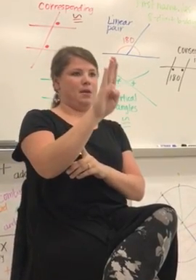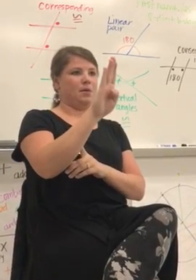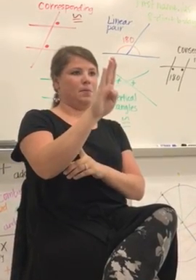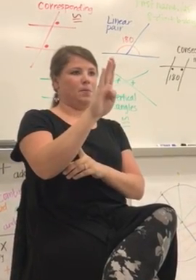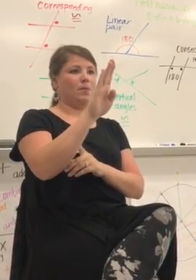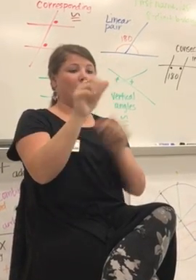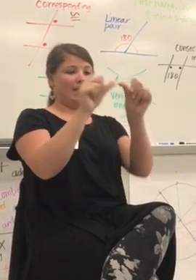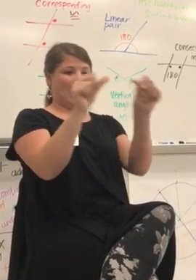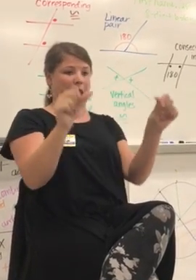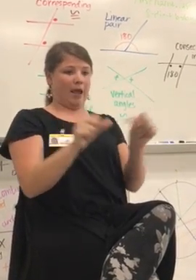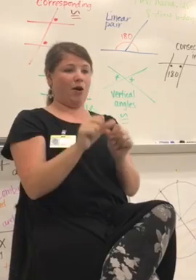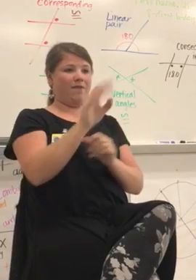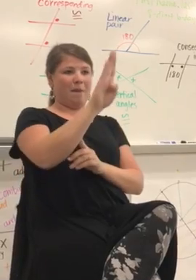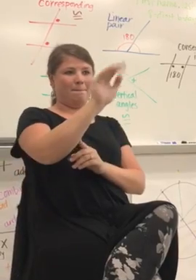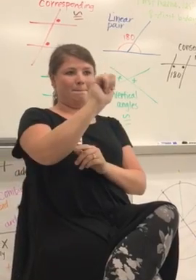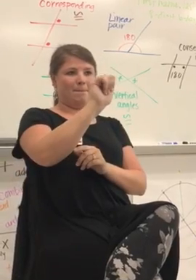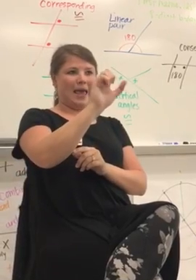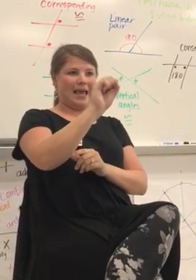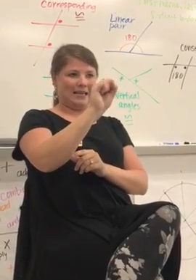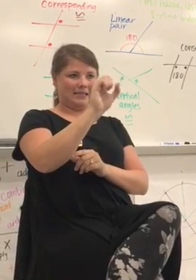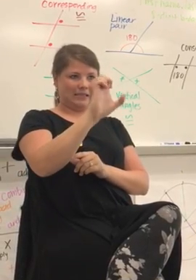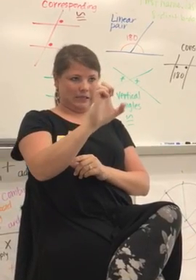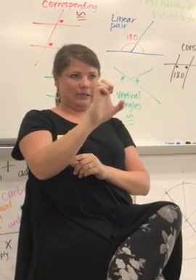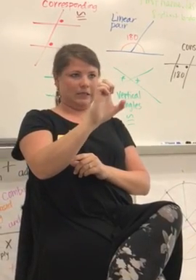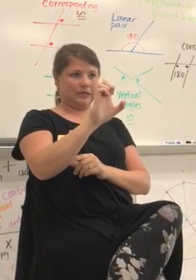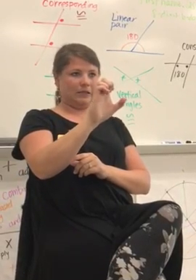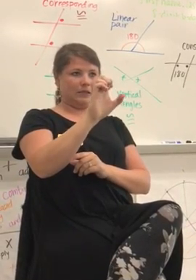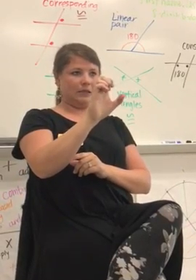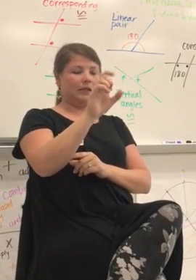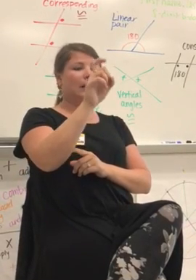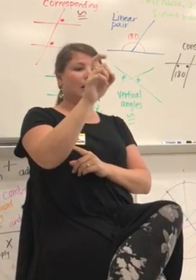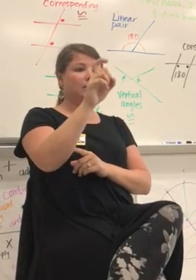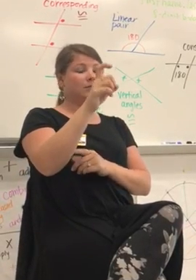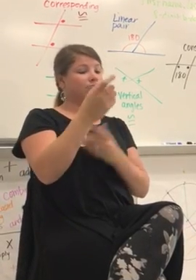you. Sometimes it just gives you the base, and you have to find the area. Okay?